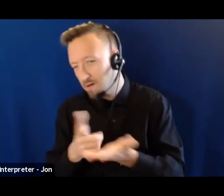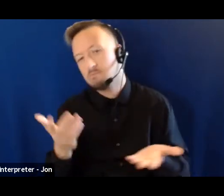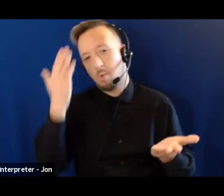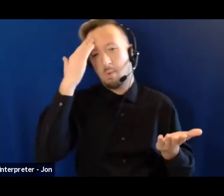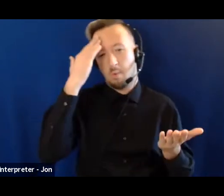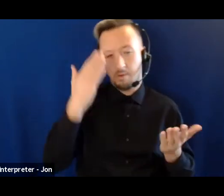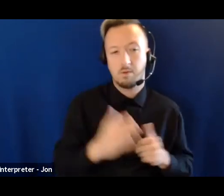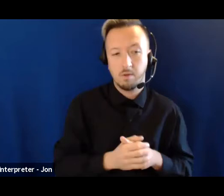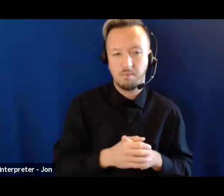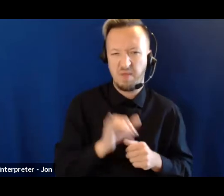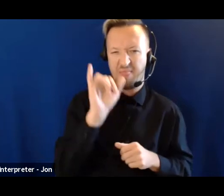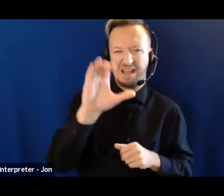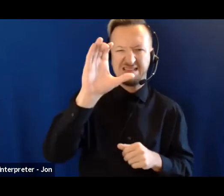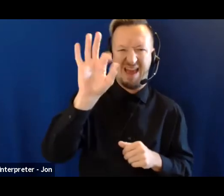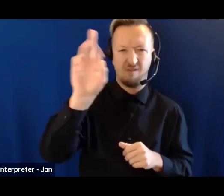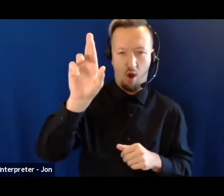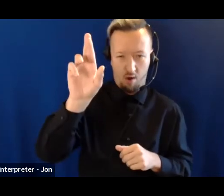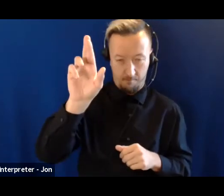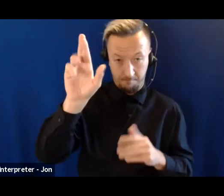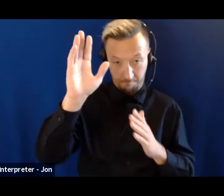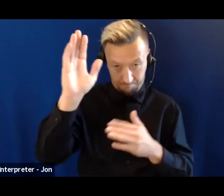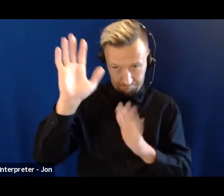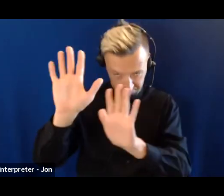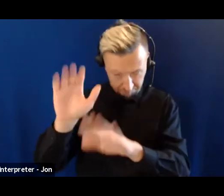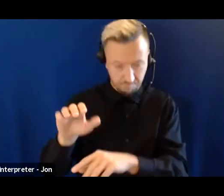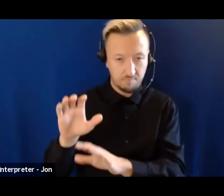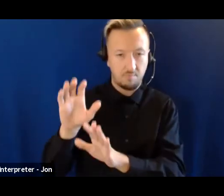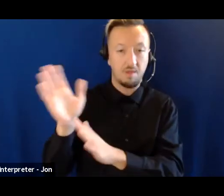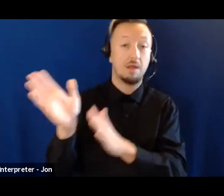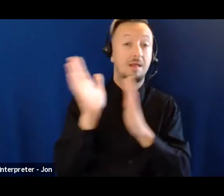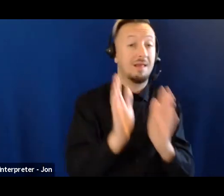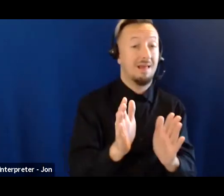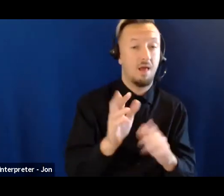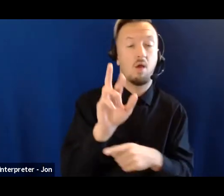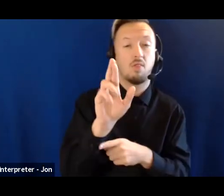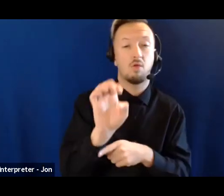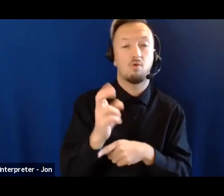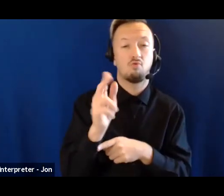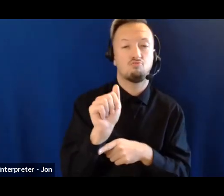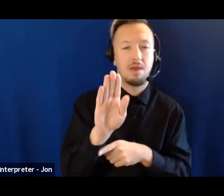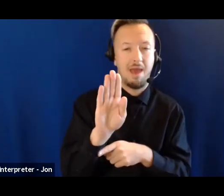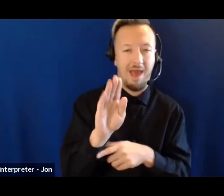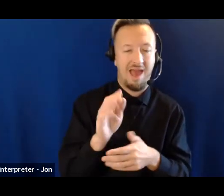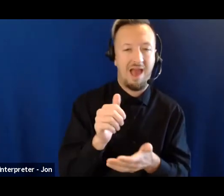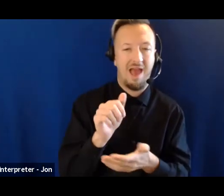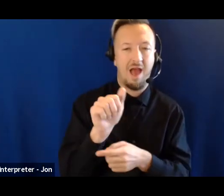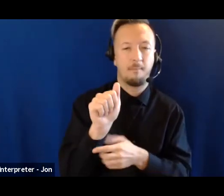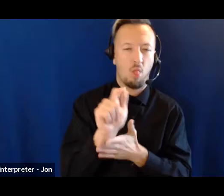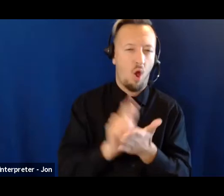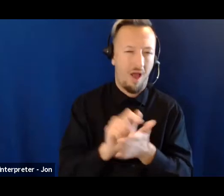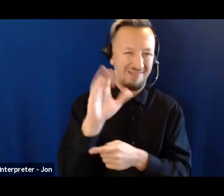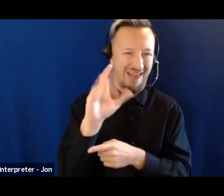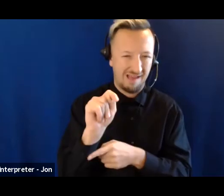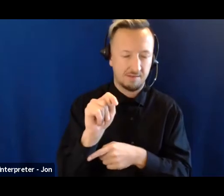the CFR. But then there's also the Rehab Act, and that's probably the bigger one that it goes into a little